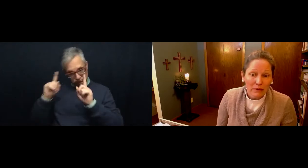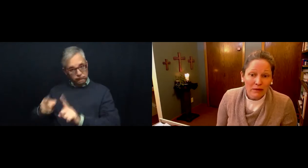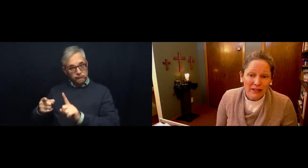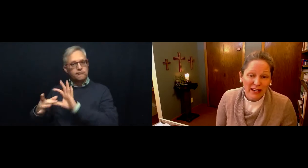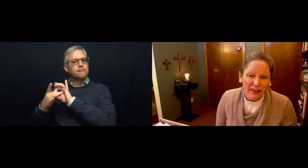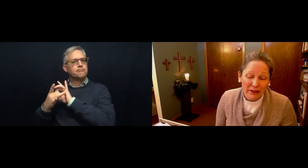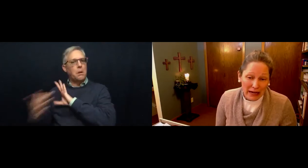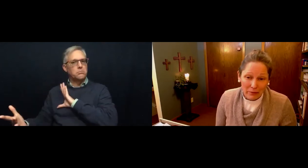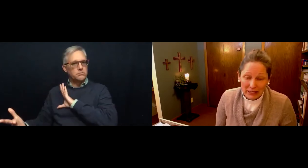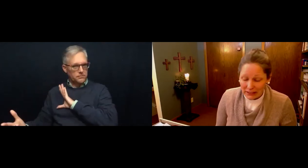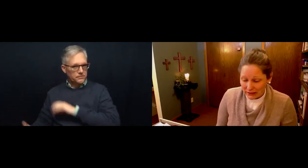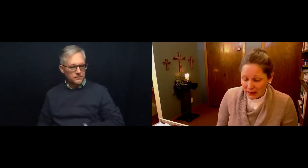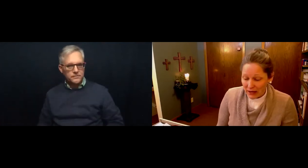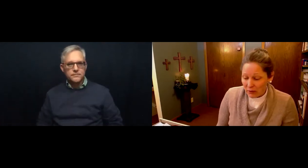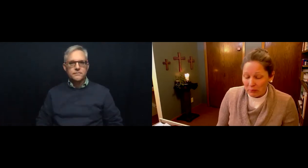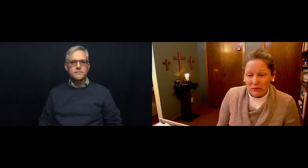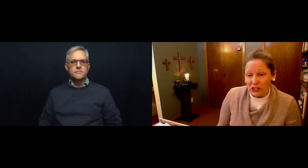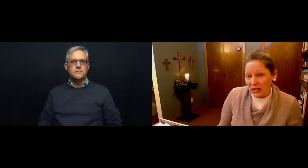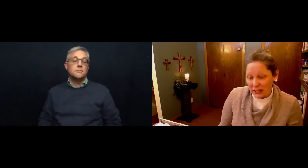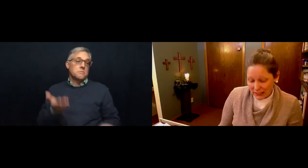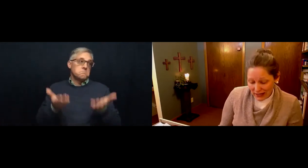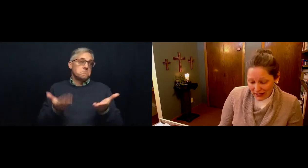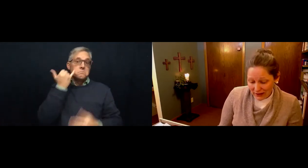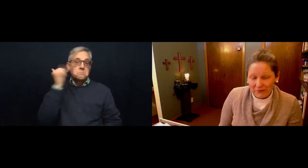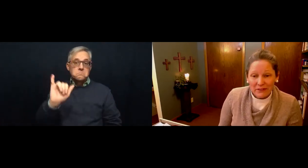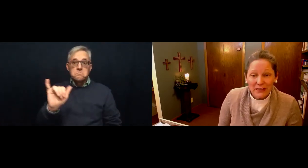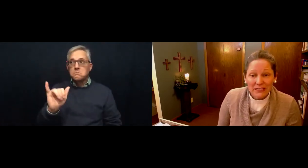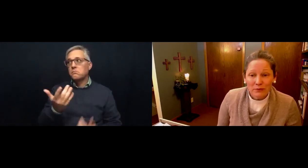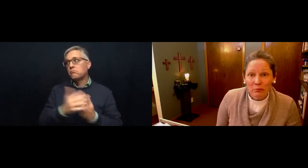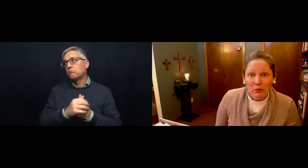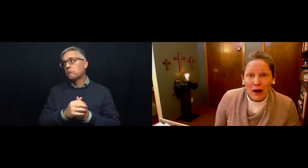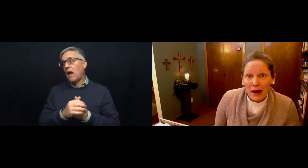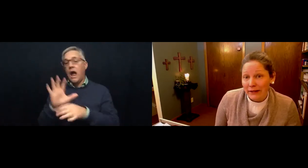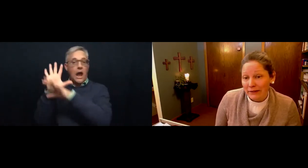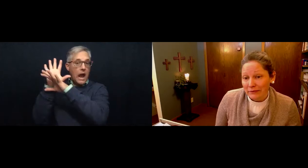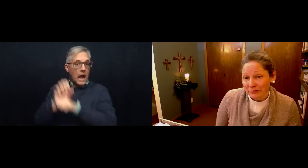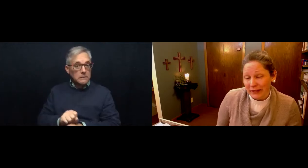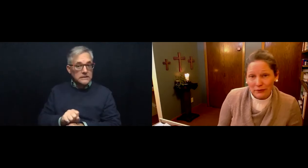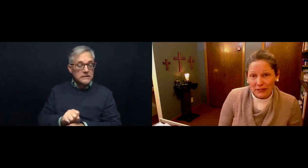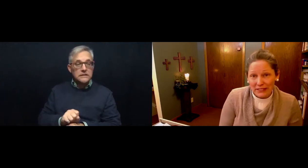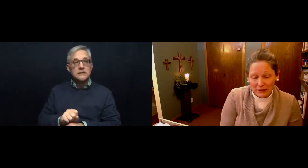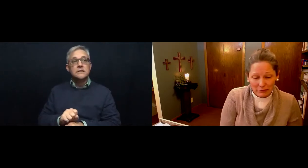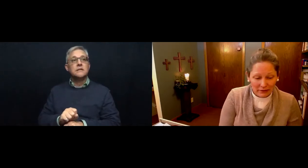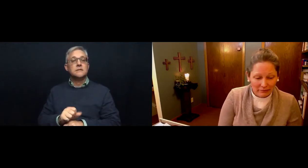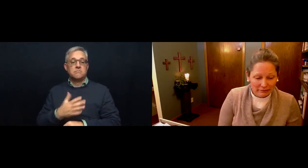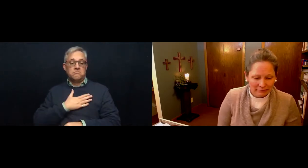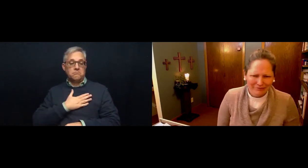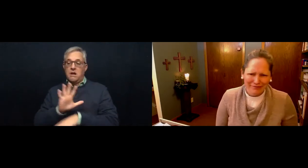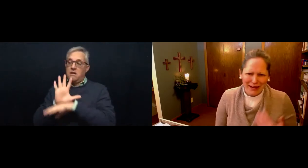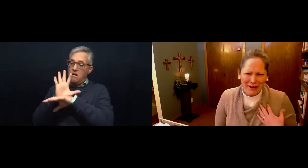Or maybe we have habits and chains that fill us with pride and